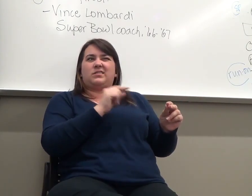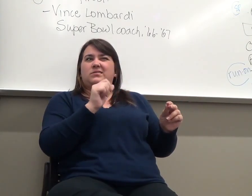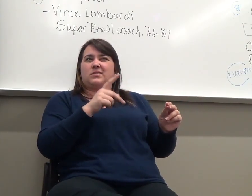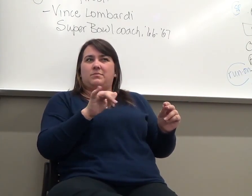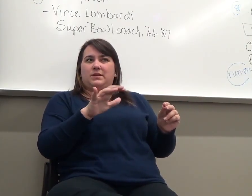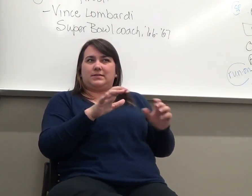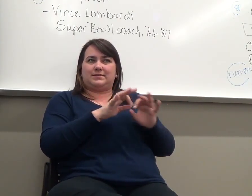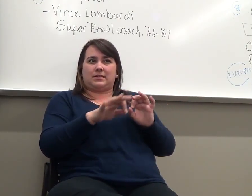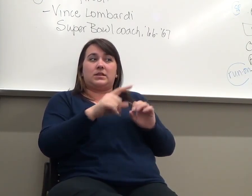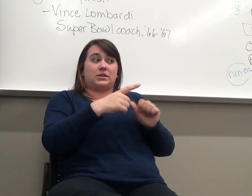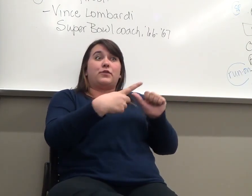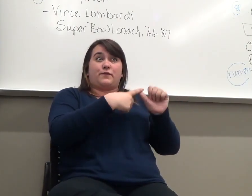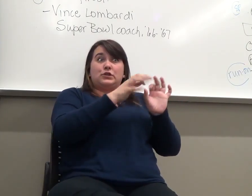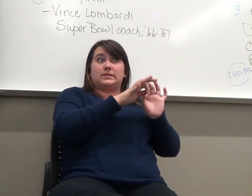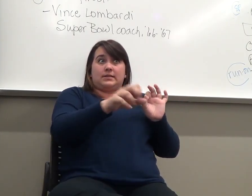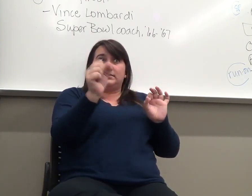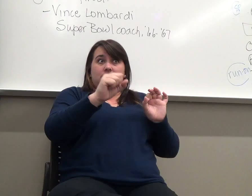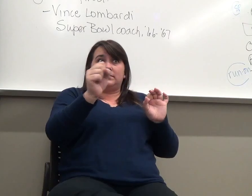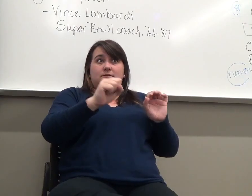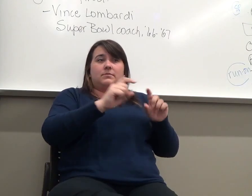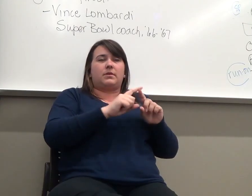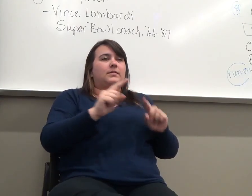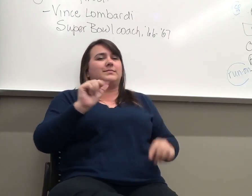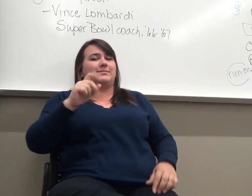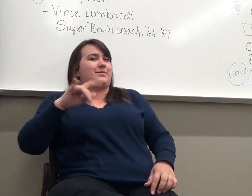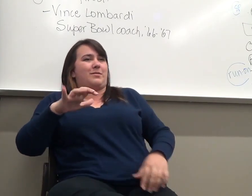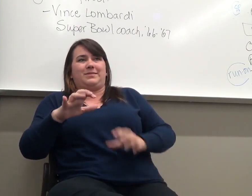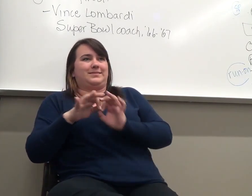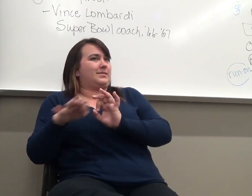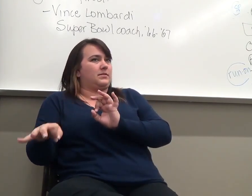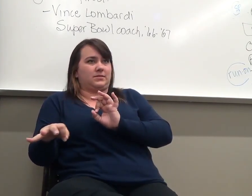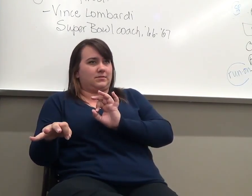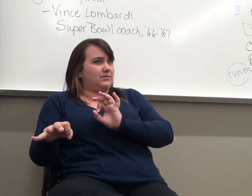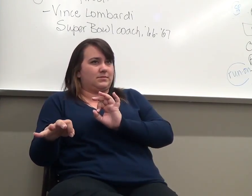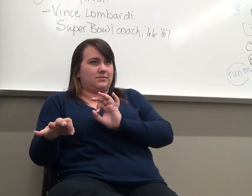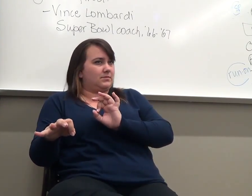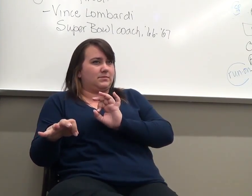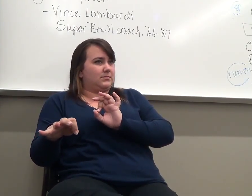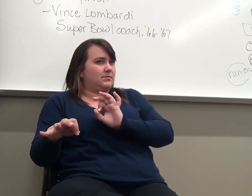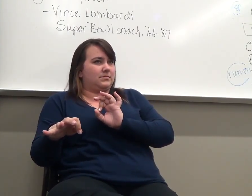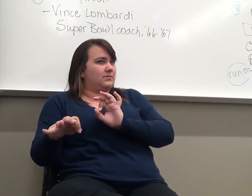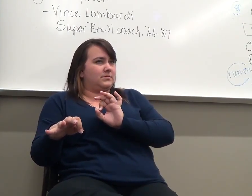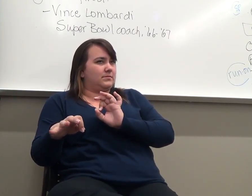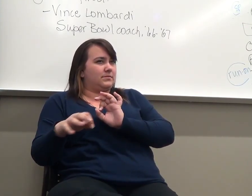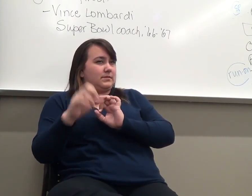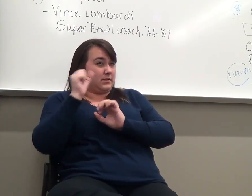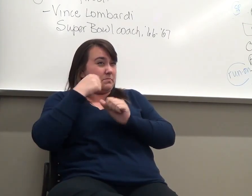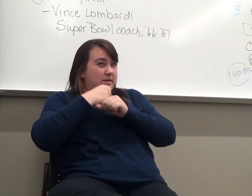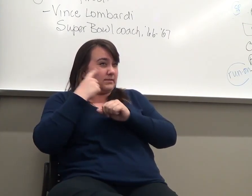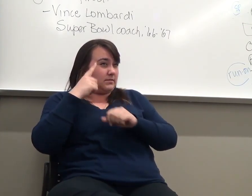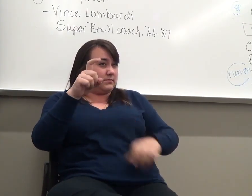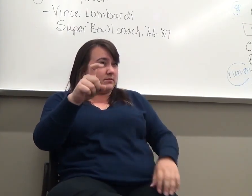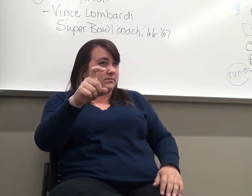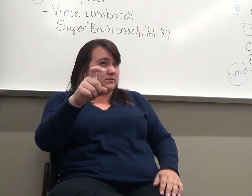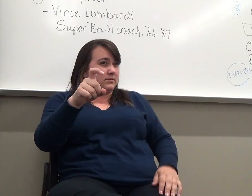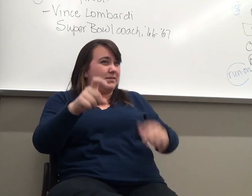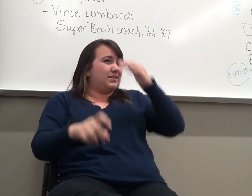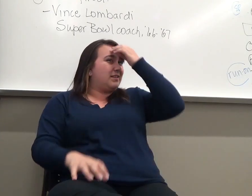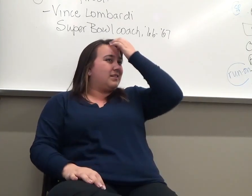these came from that Evergreen book. You know what I've actually done for my summer class? I finally figured out how to go into the textbook publisher,